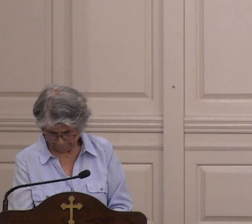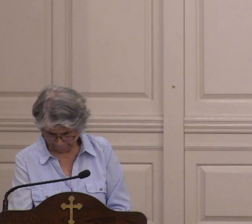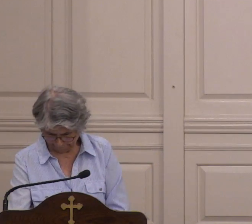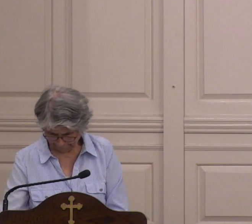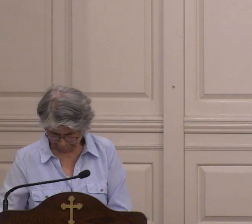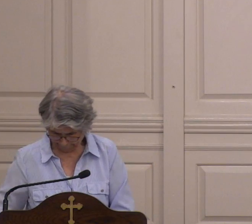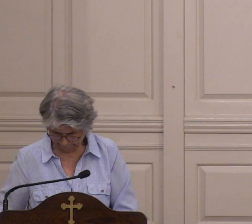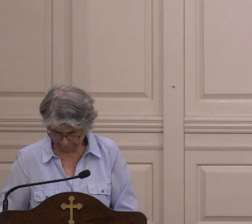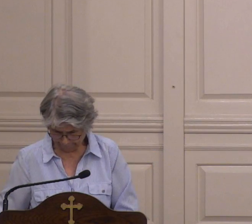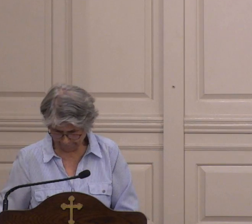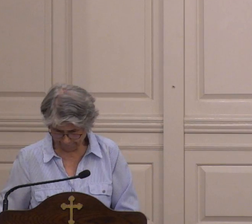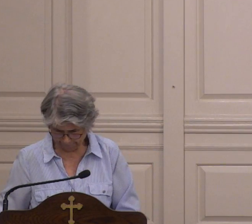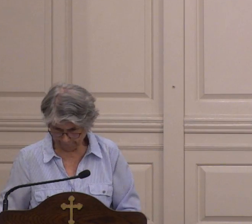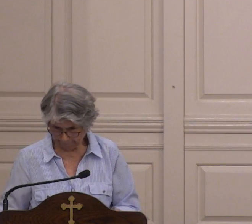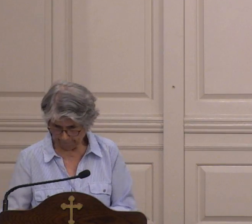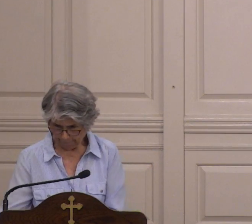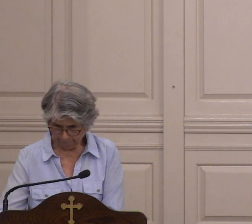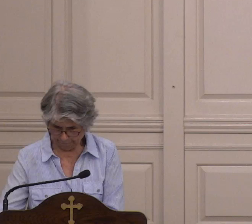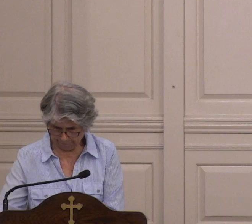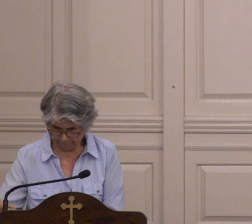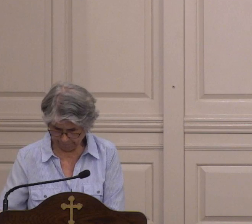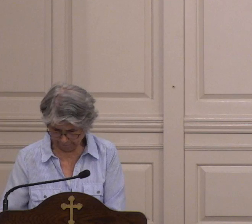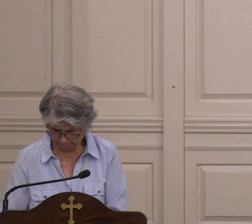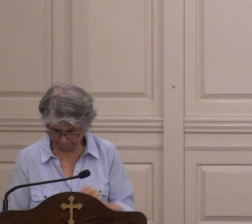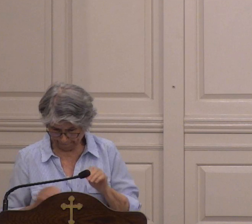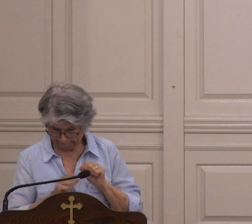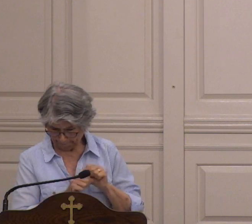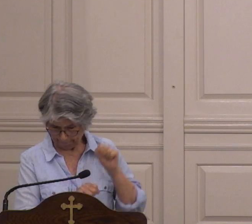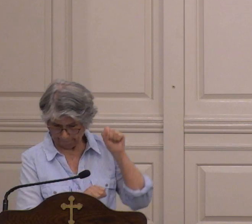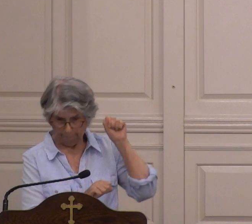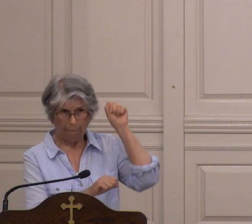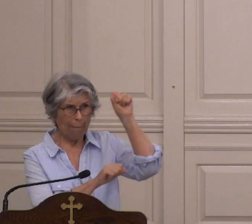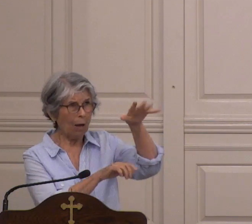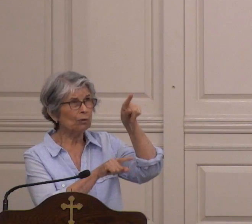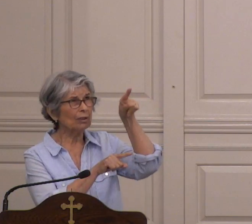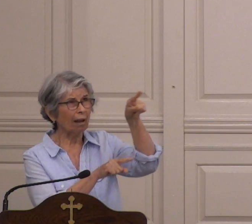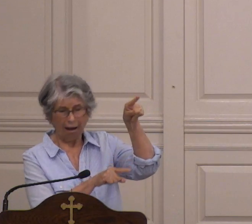and a blazing fire and gloomy darkness,